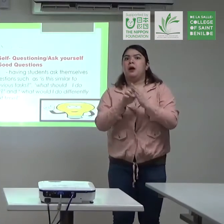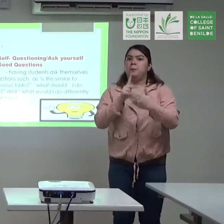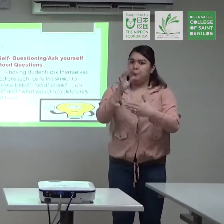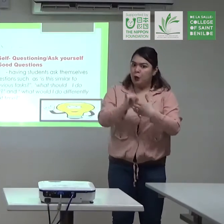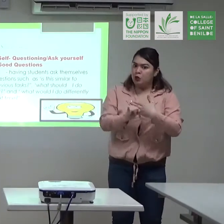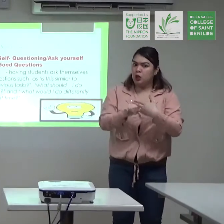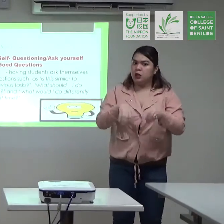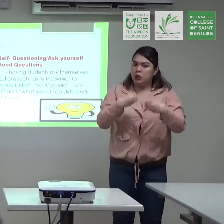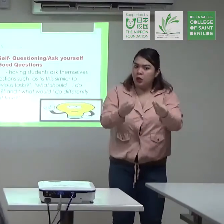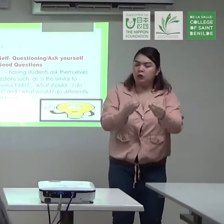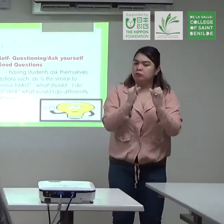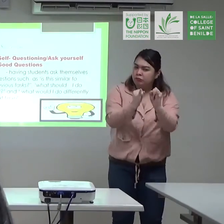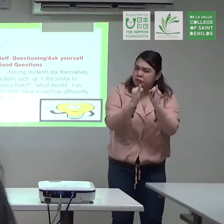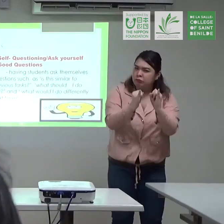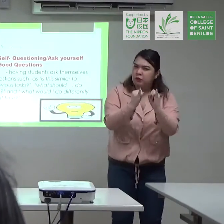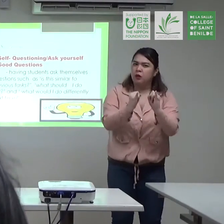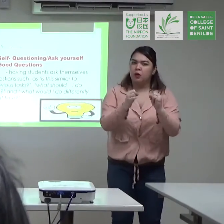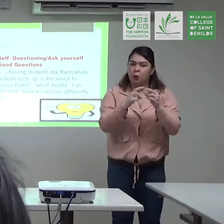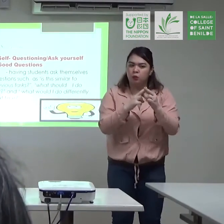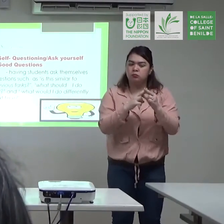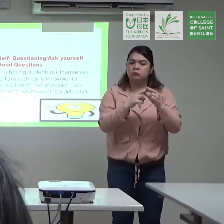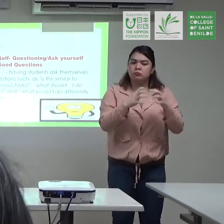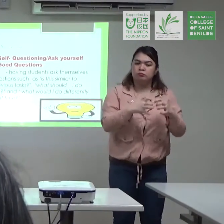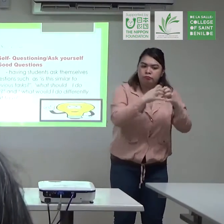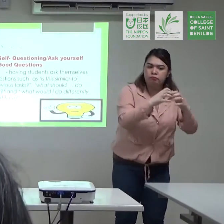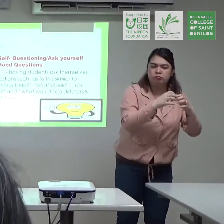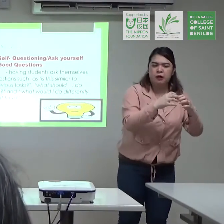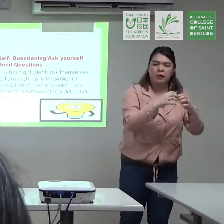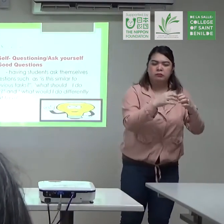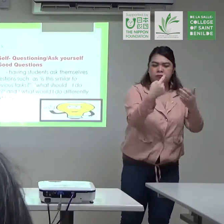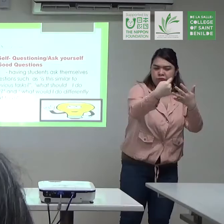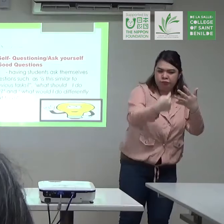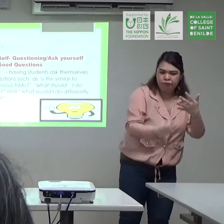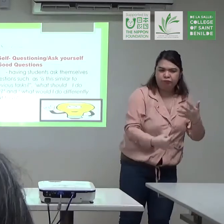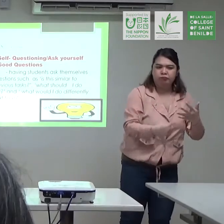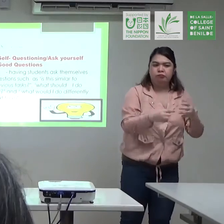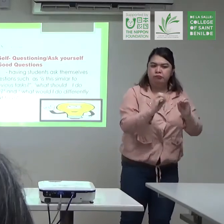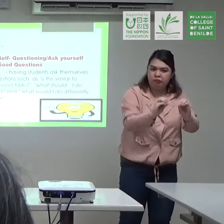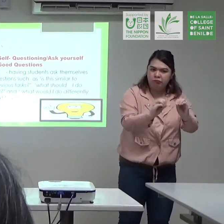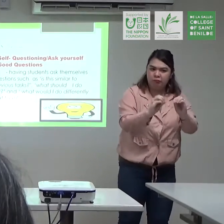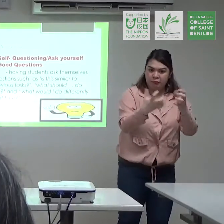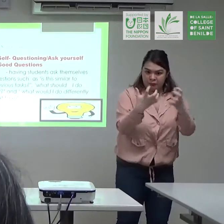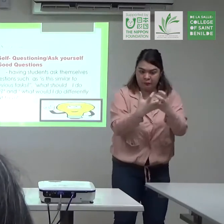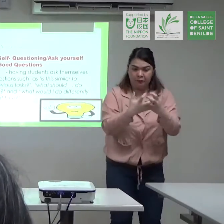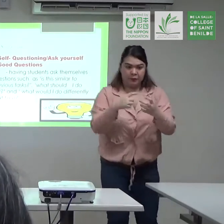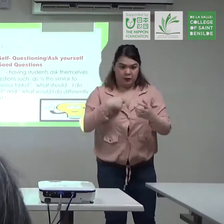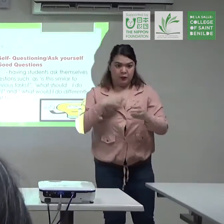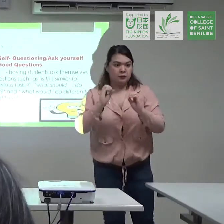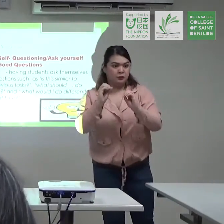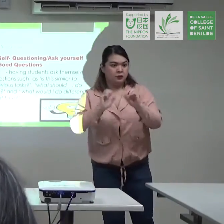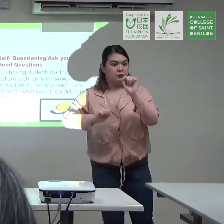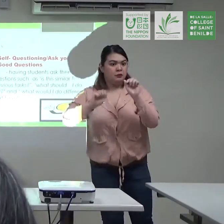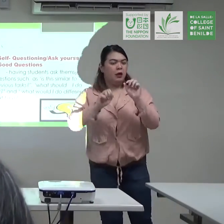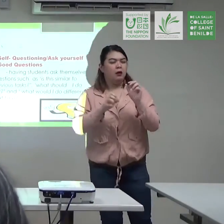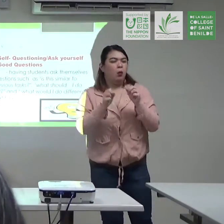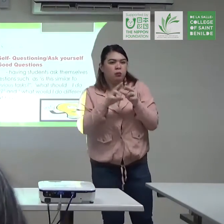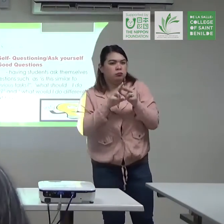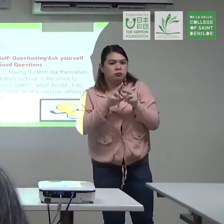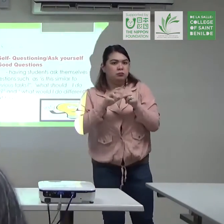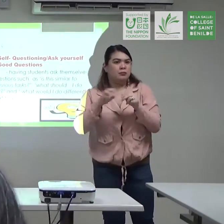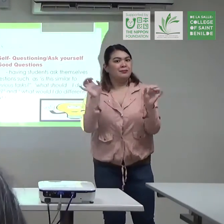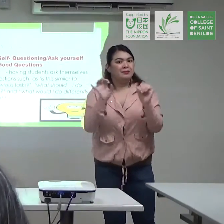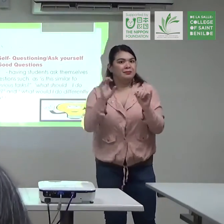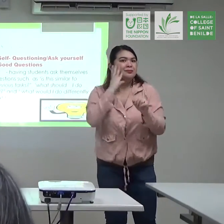project that we're going to conduct, is this similar to the one I had last